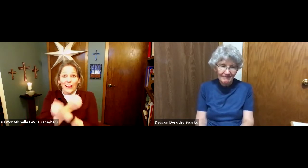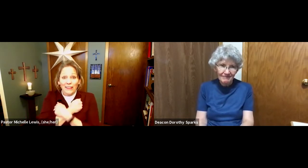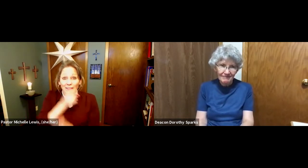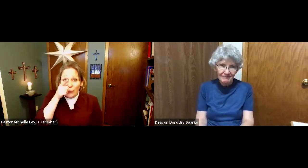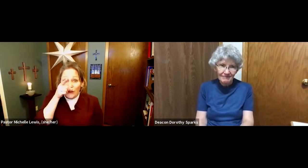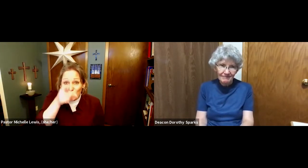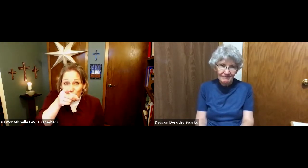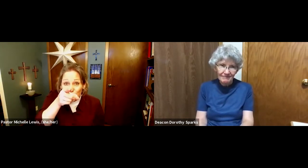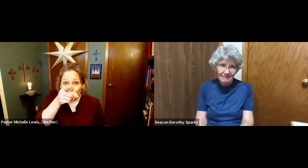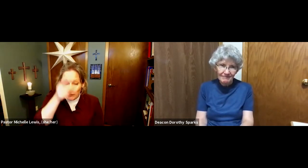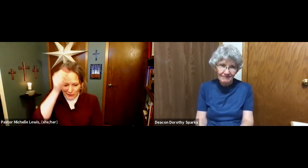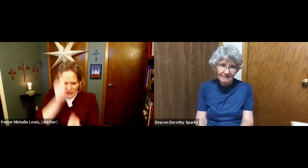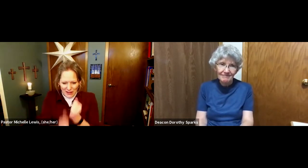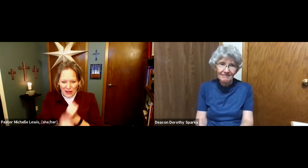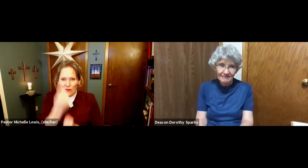Right.